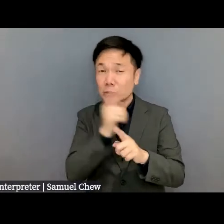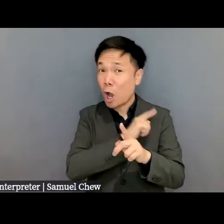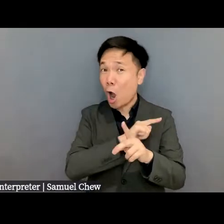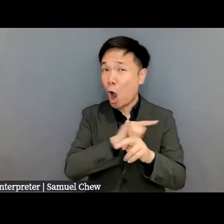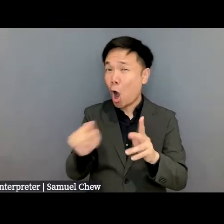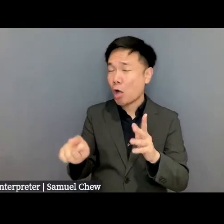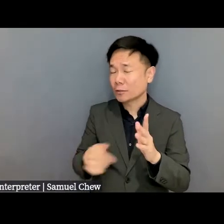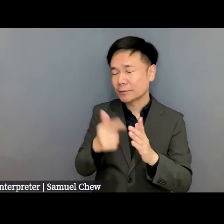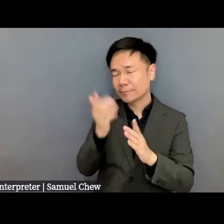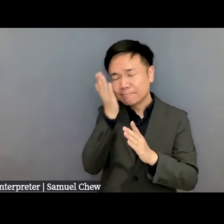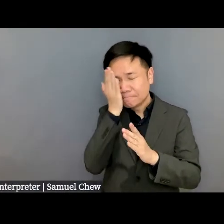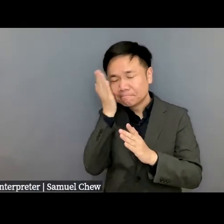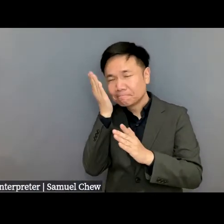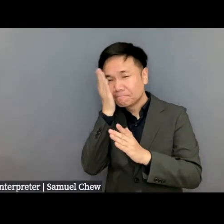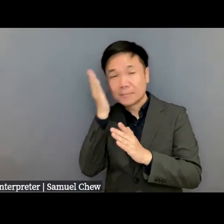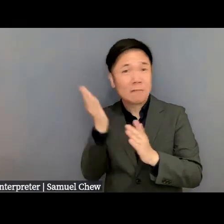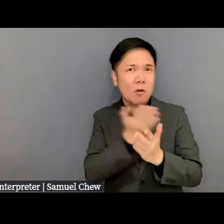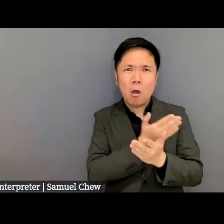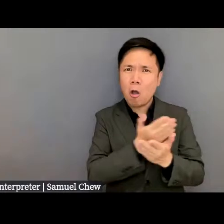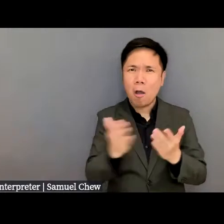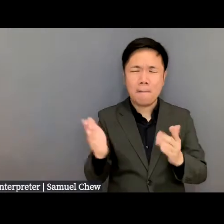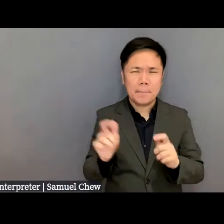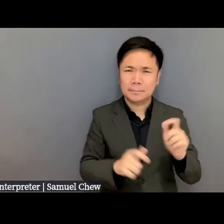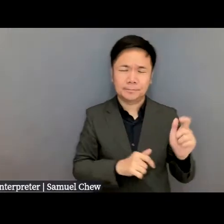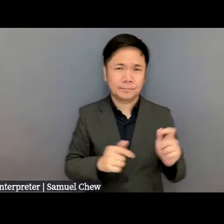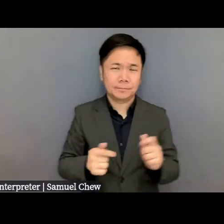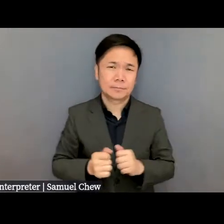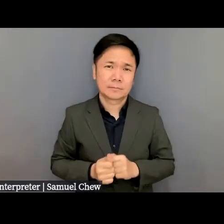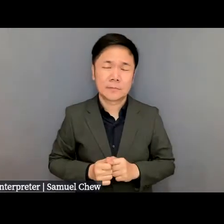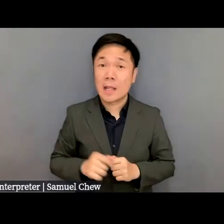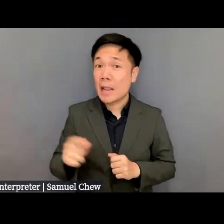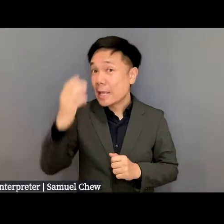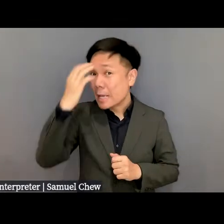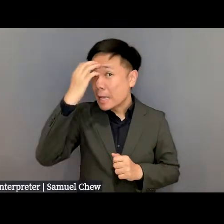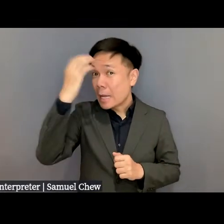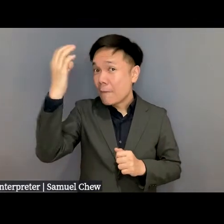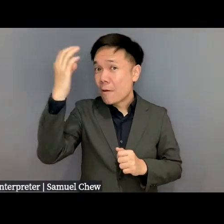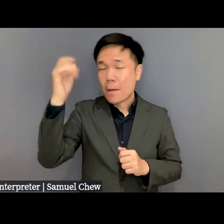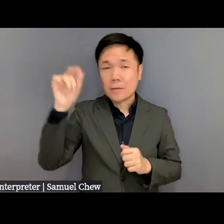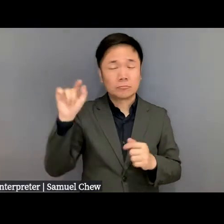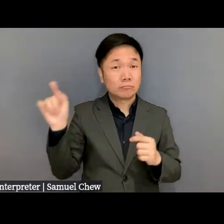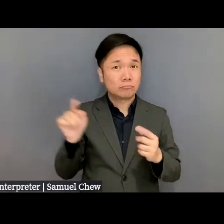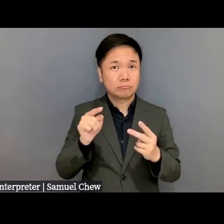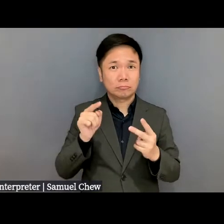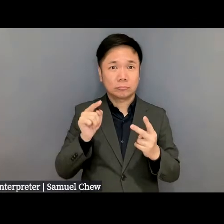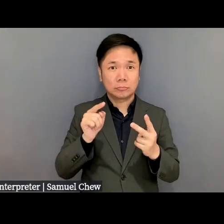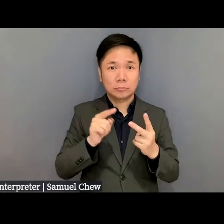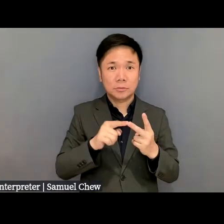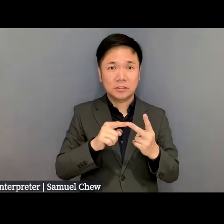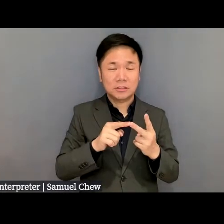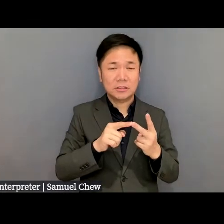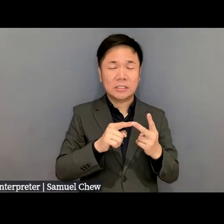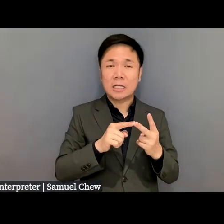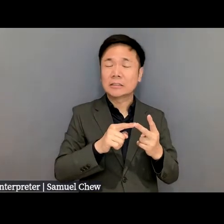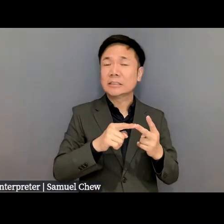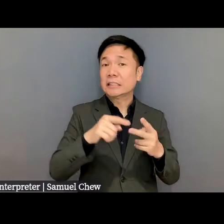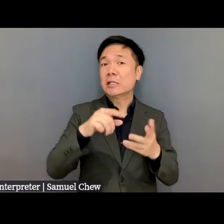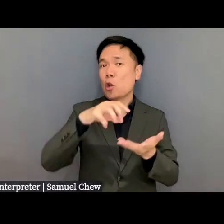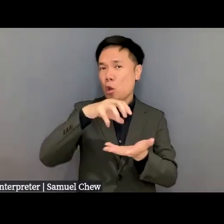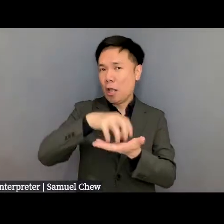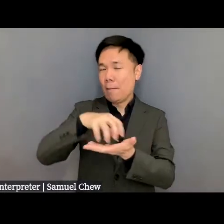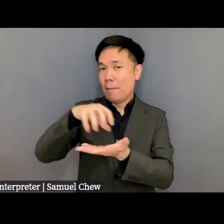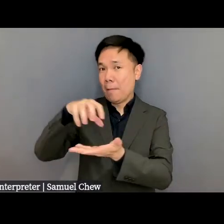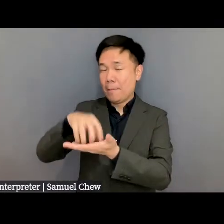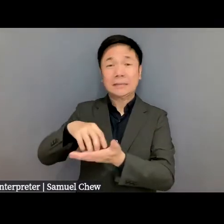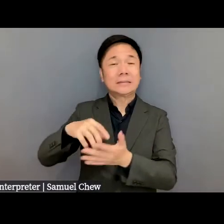And we have involved everybody, only the government, not only the municipalities, the states, the federal government,